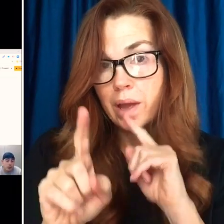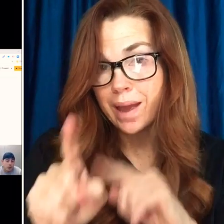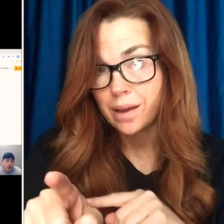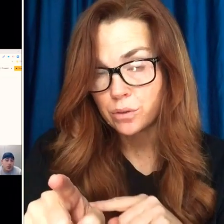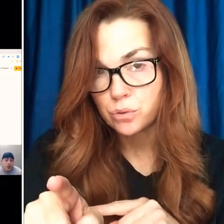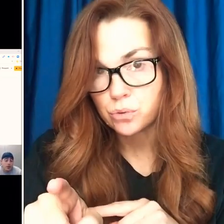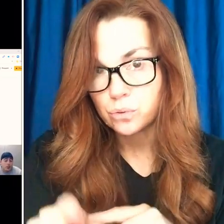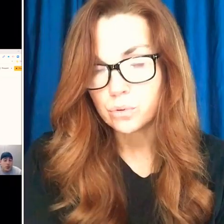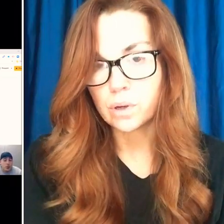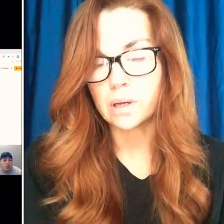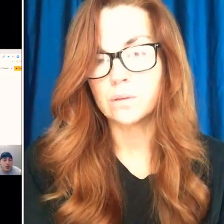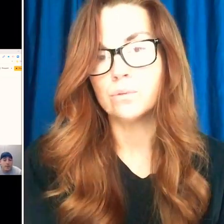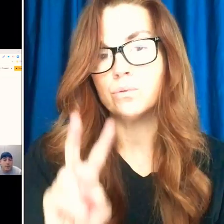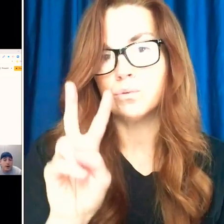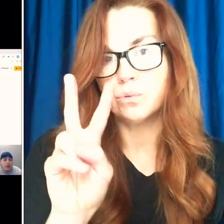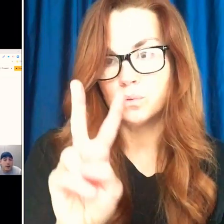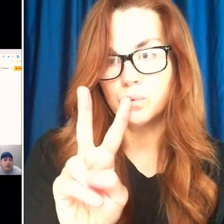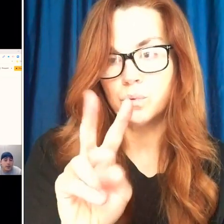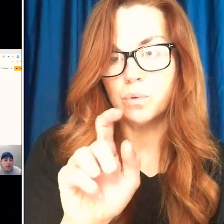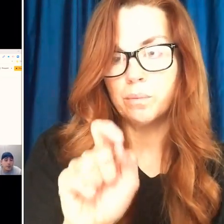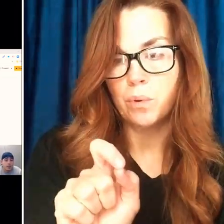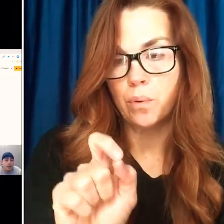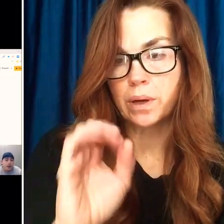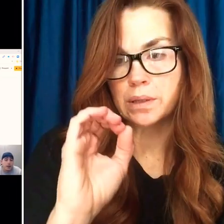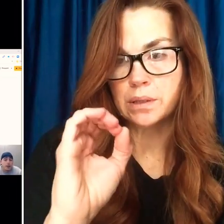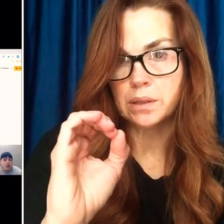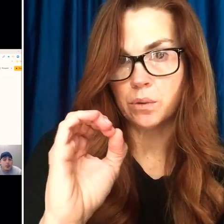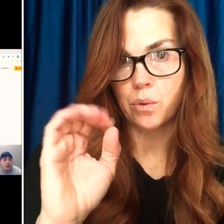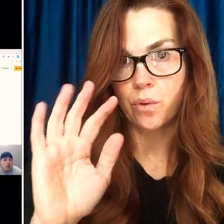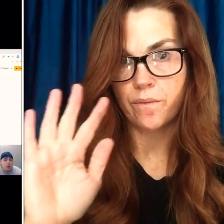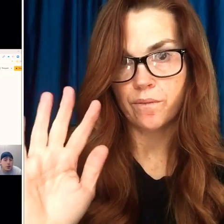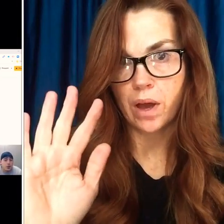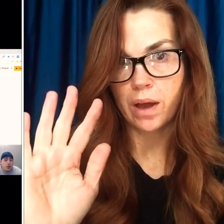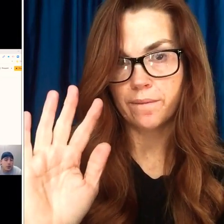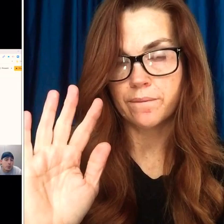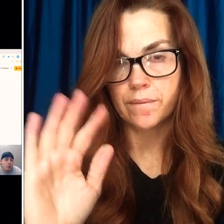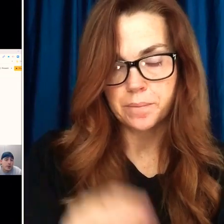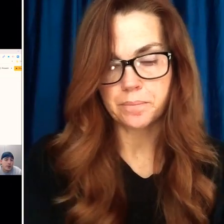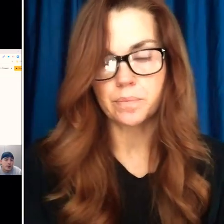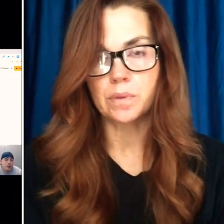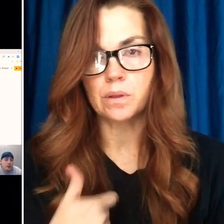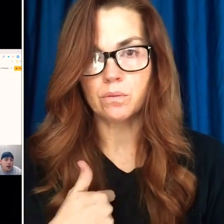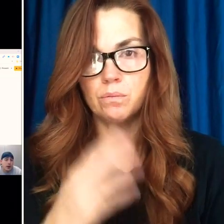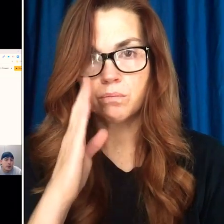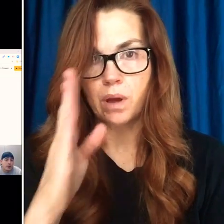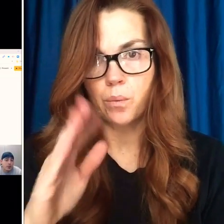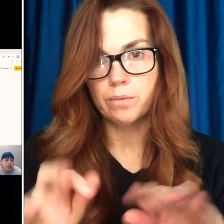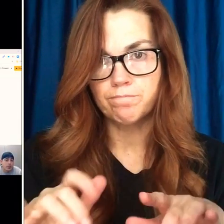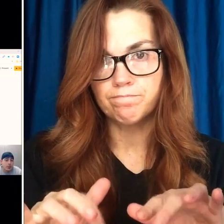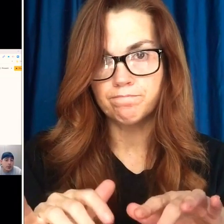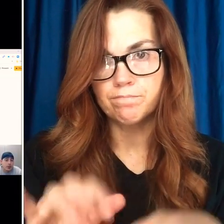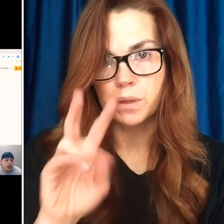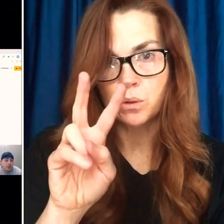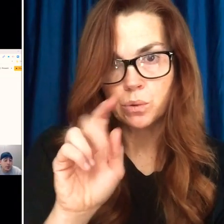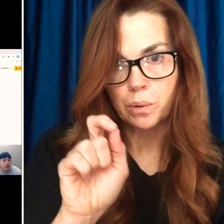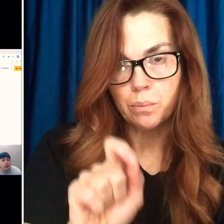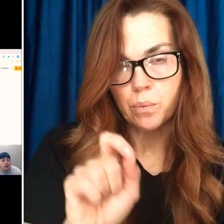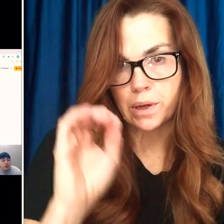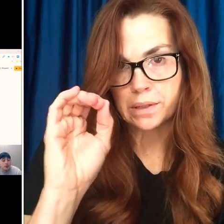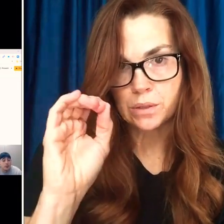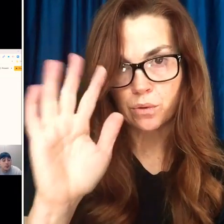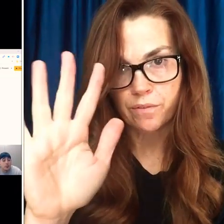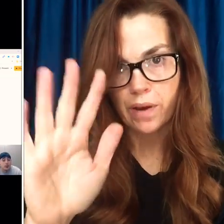0. So my final answer is 2.05. So I'm going to put that up